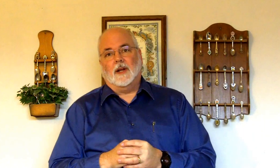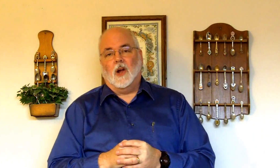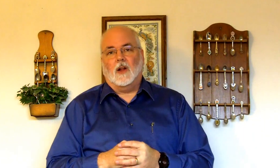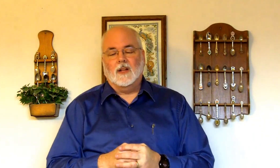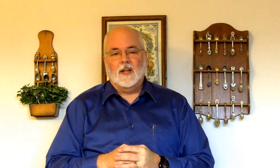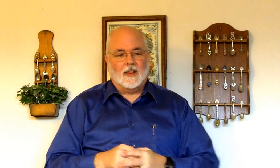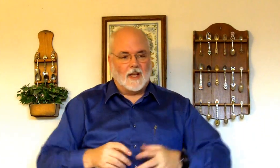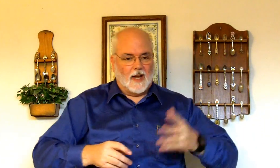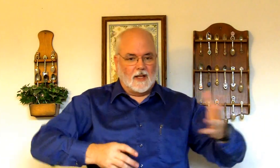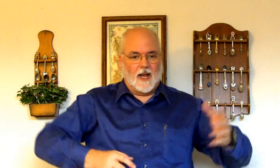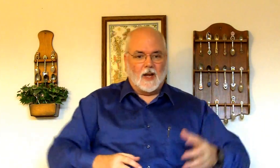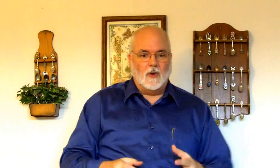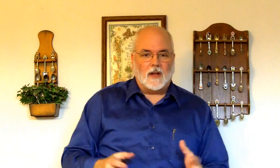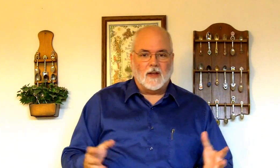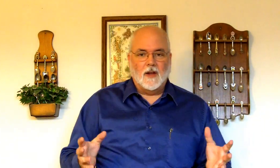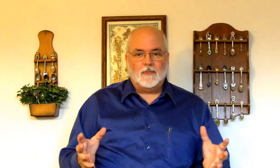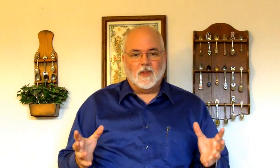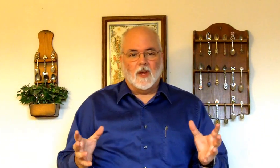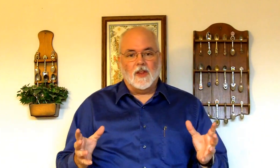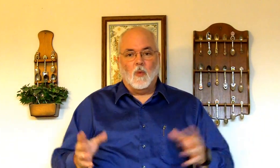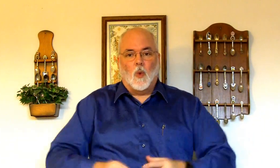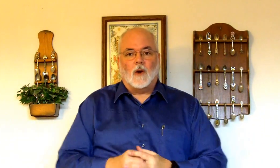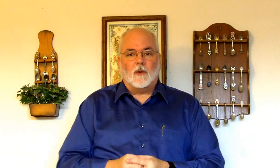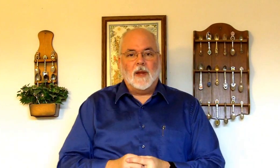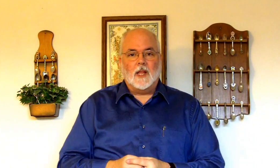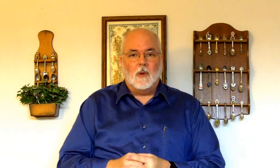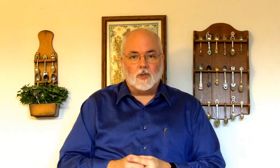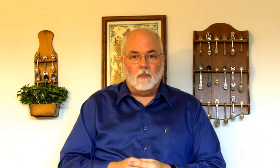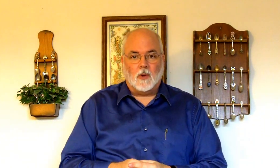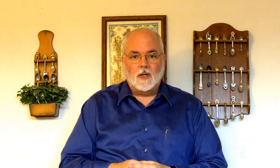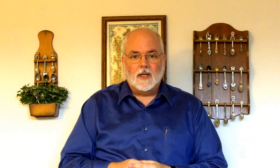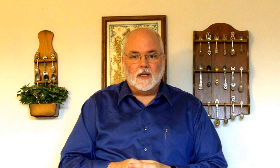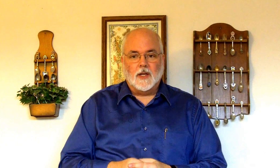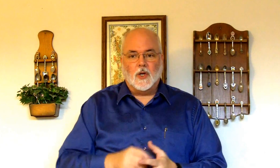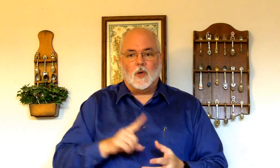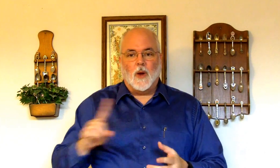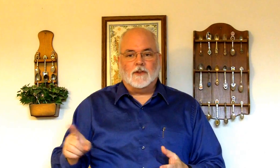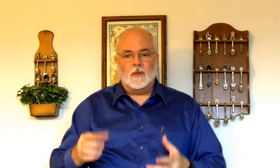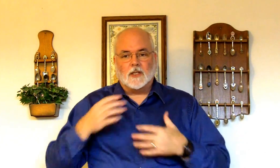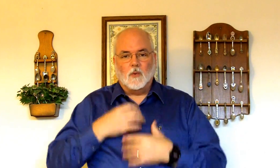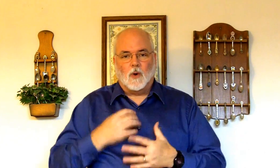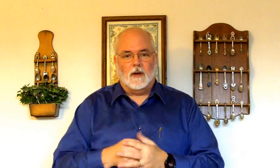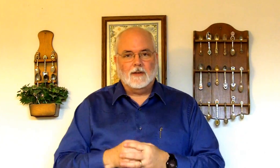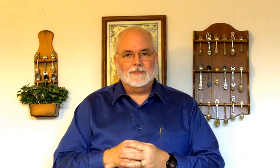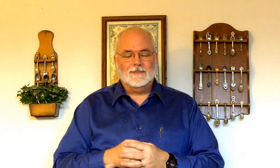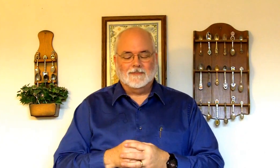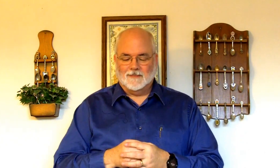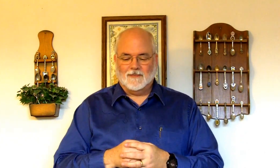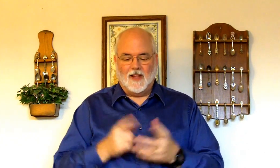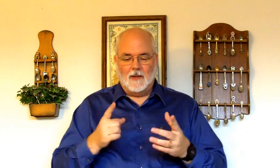all. That's like the guy who got the award for being the most humble, and they took it away from him because he wore it. Think about